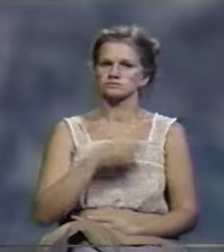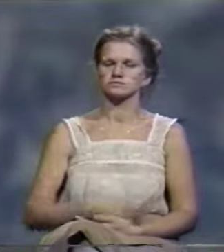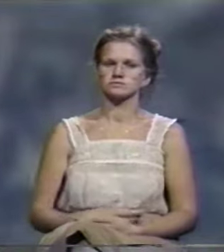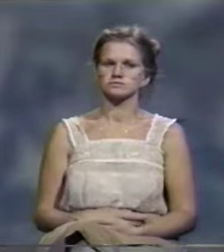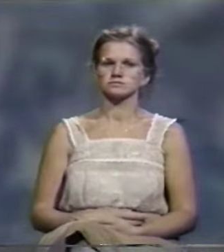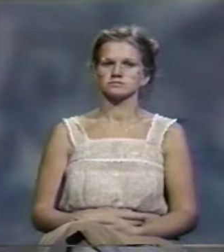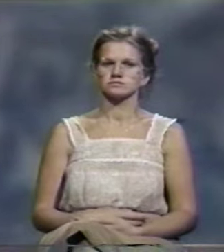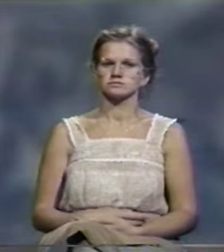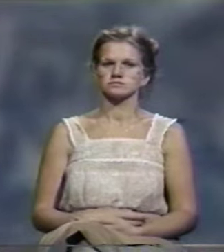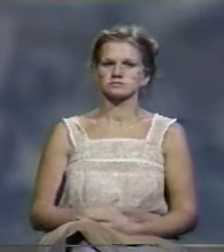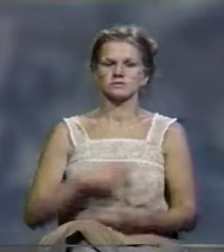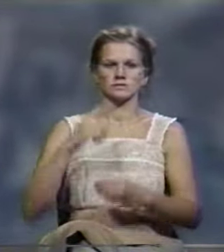and about.